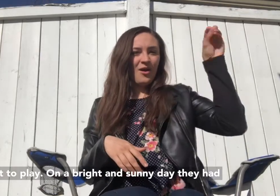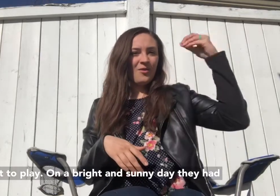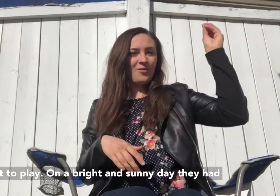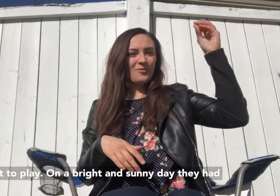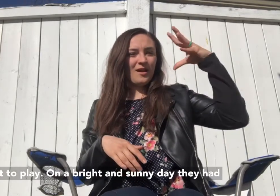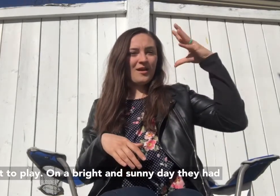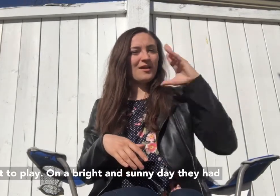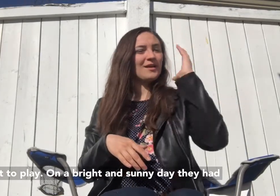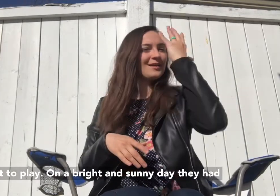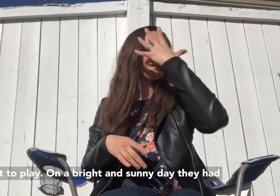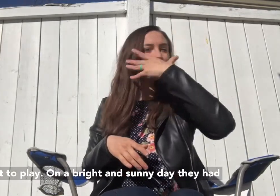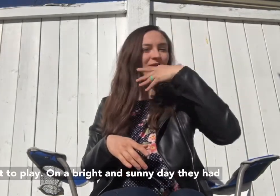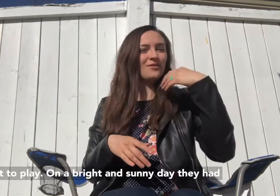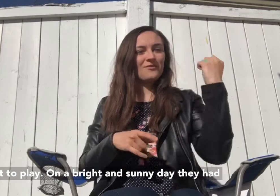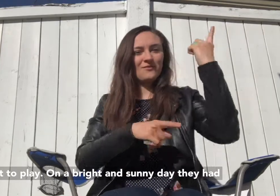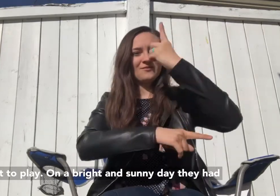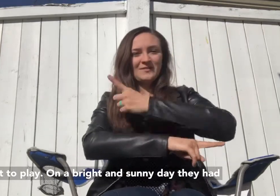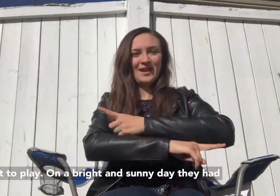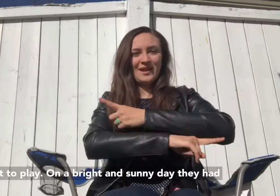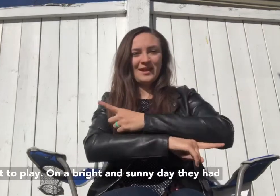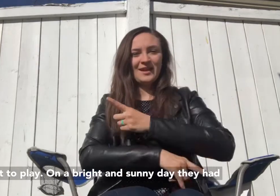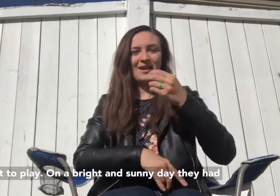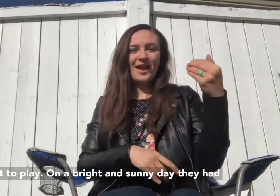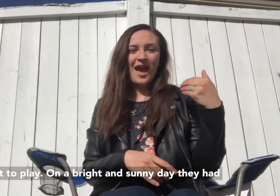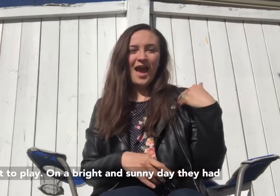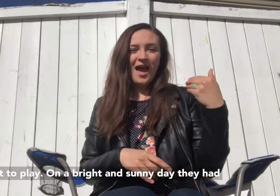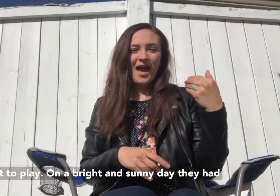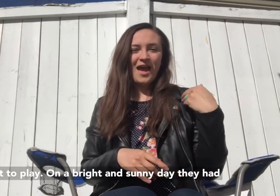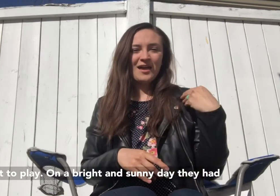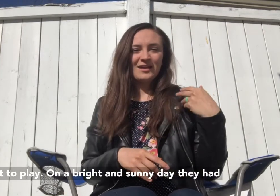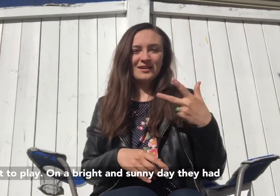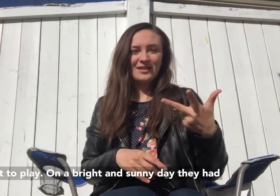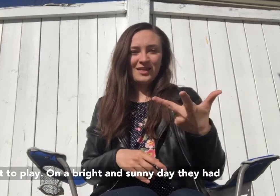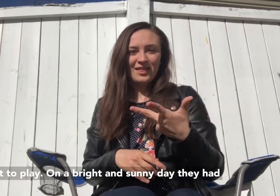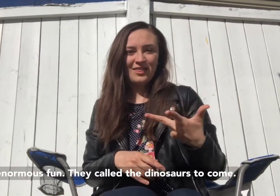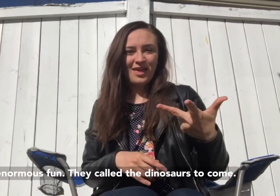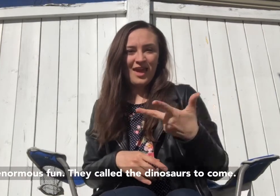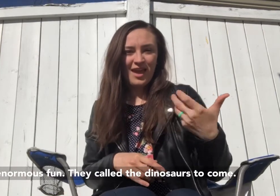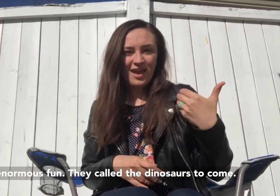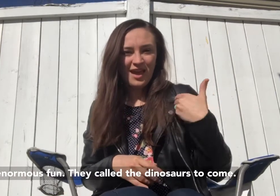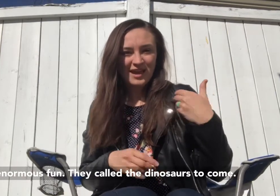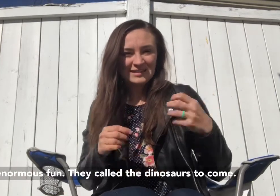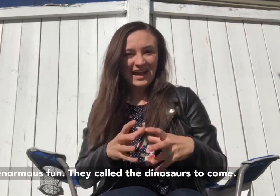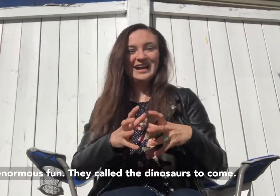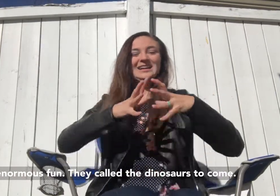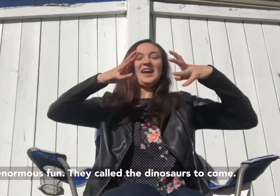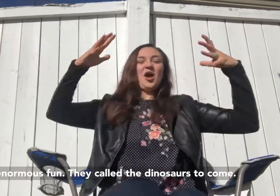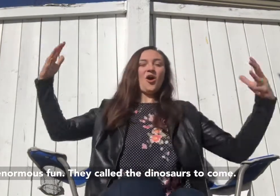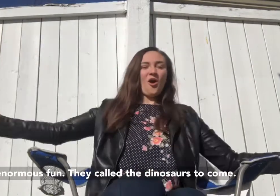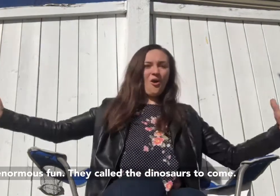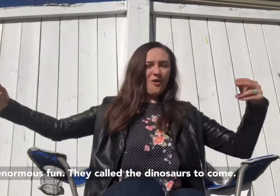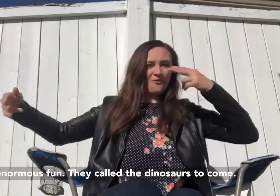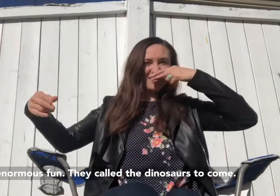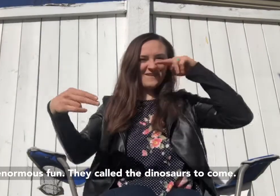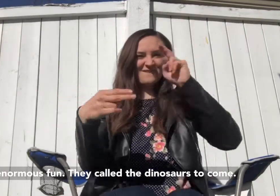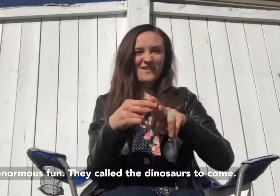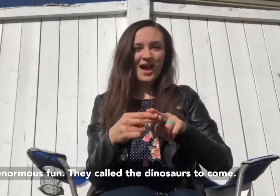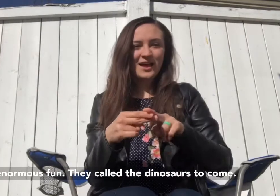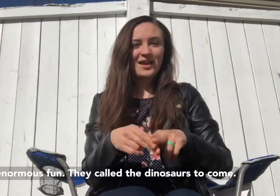on a bright and sunny day. They had such enormous fun.